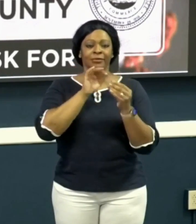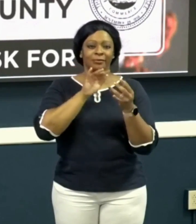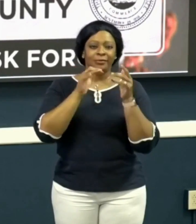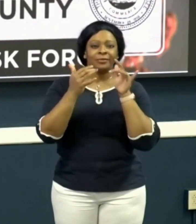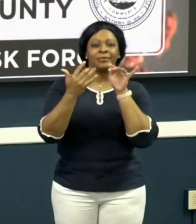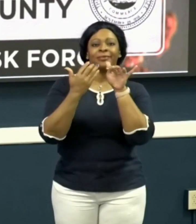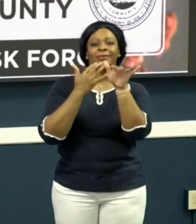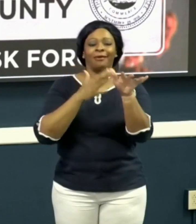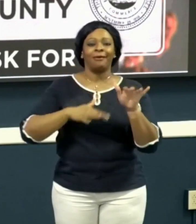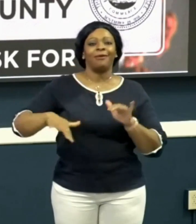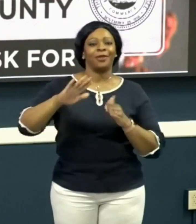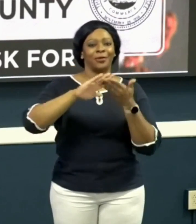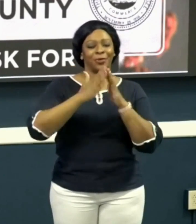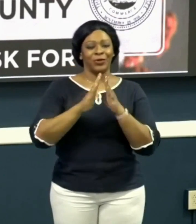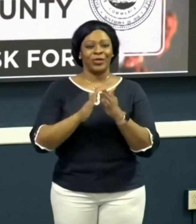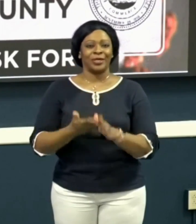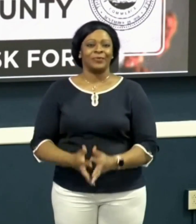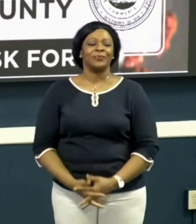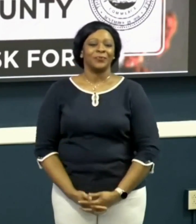viruses.